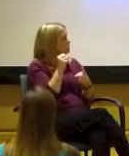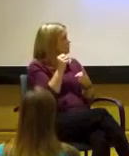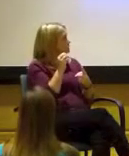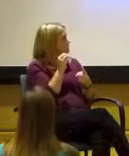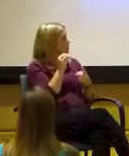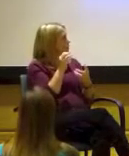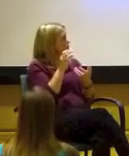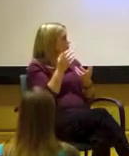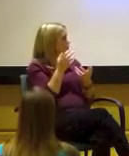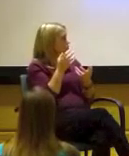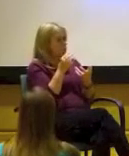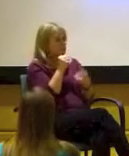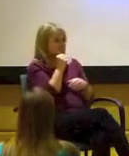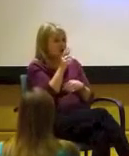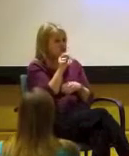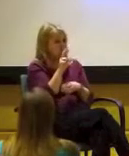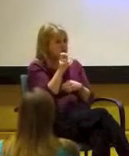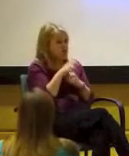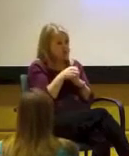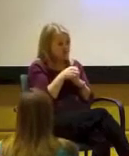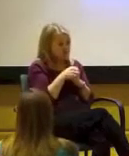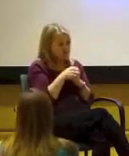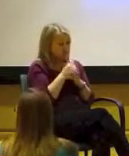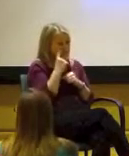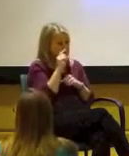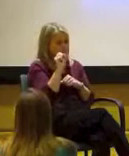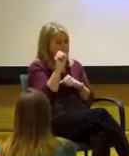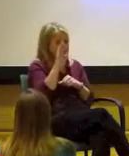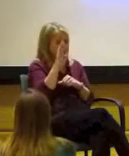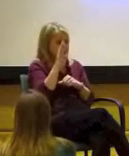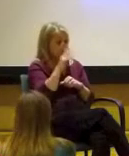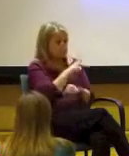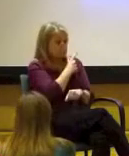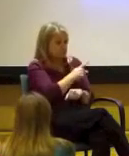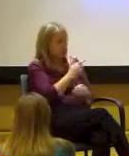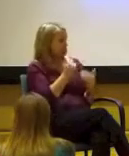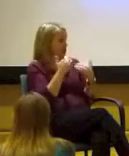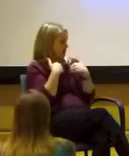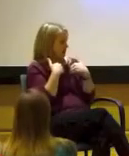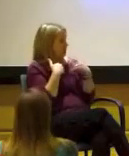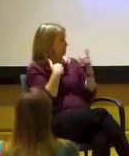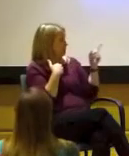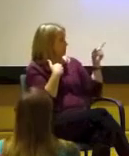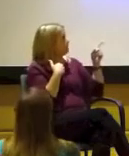And it's not rare for spina bifida patients to have